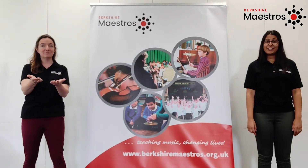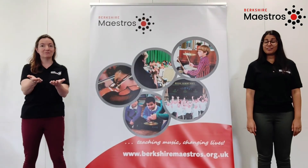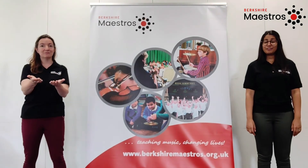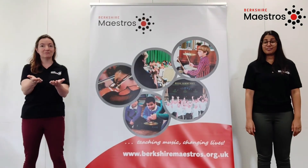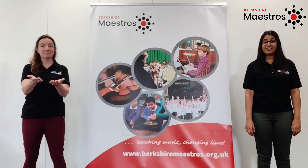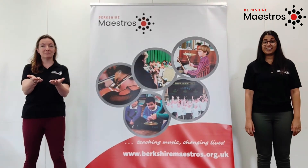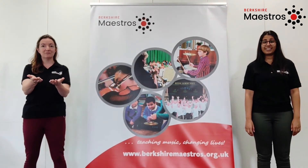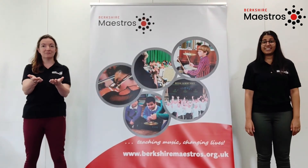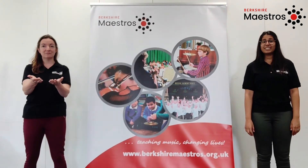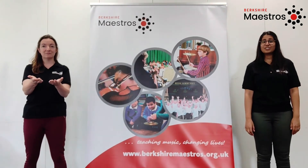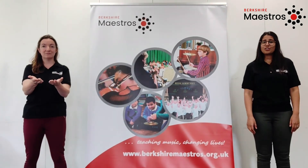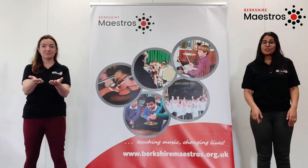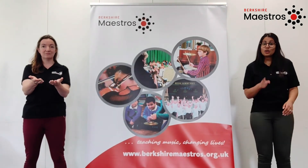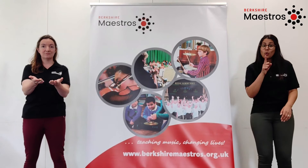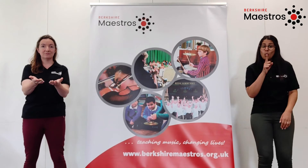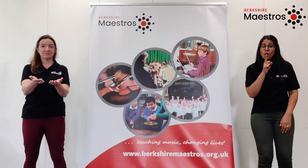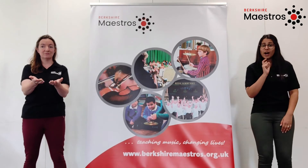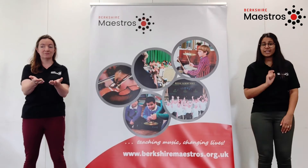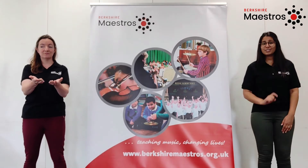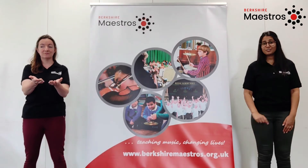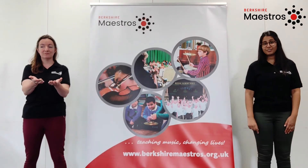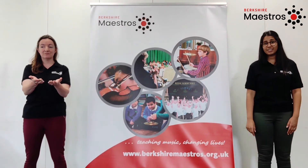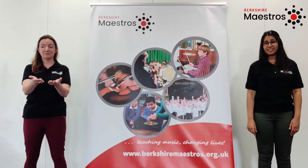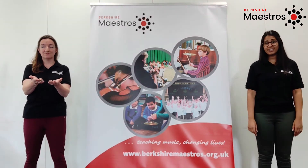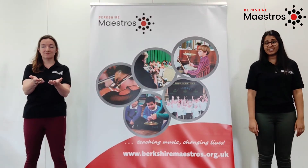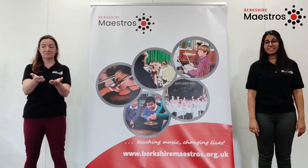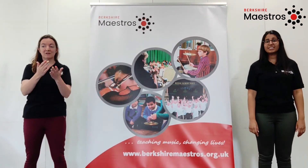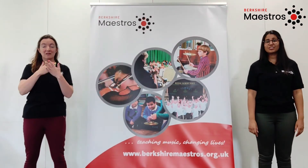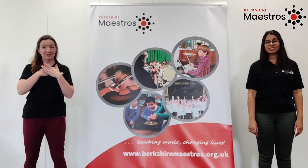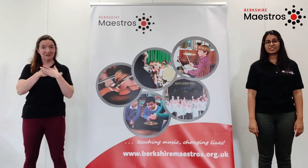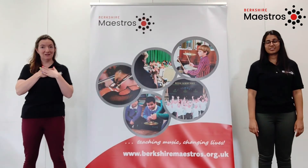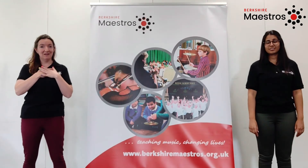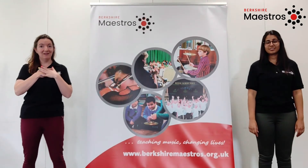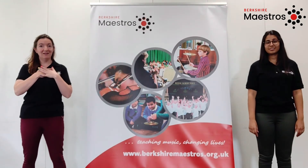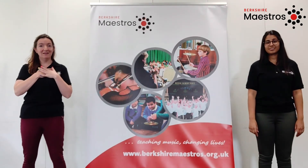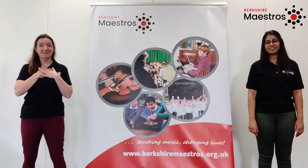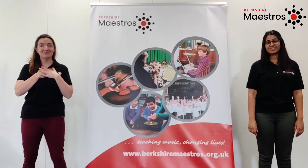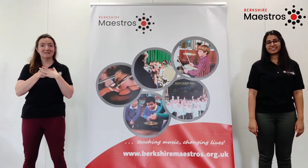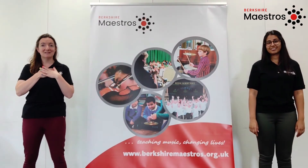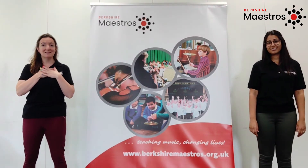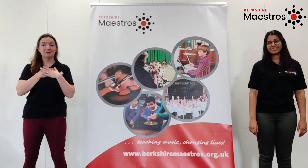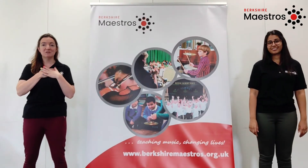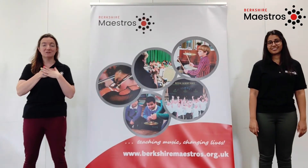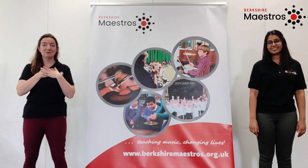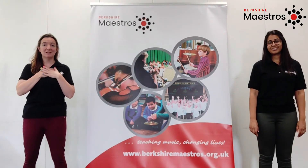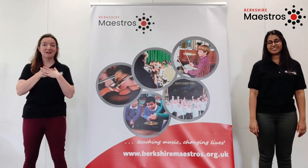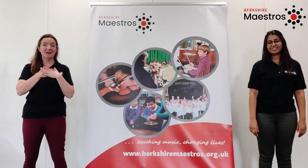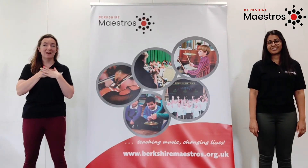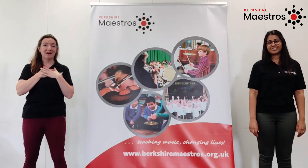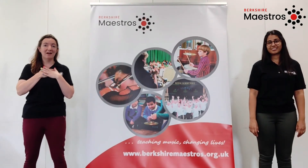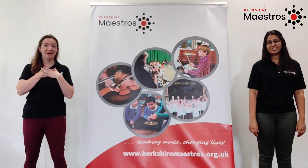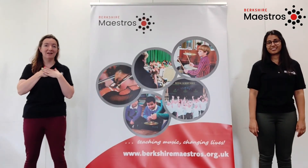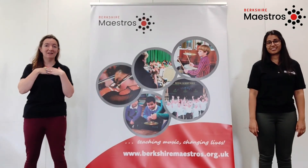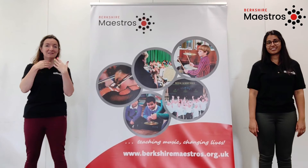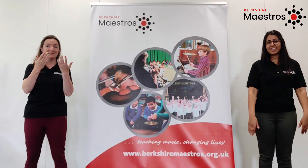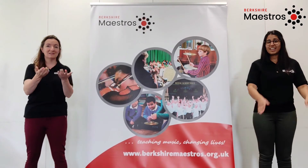the village, the quiet village, the lion sleeps tonight.